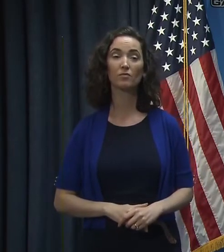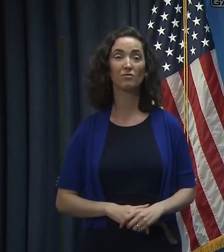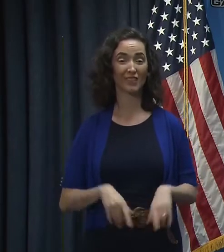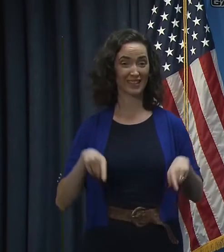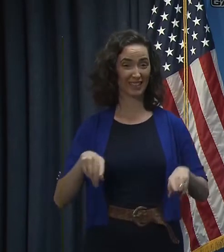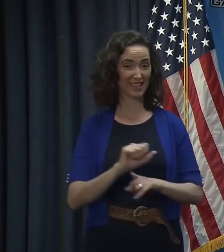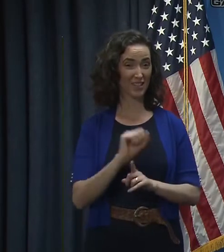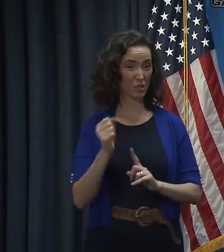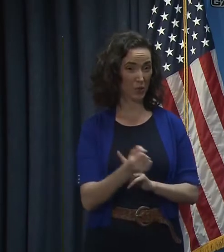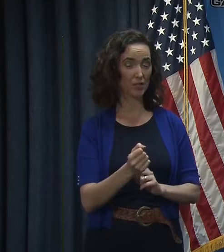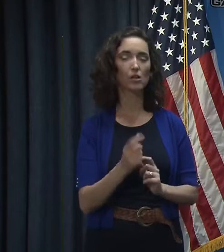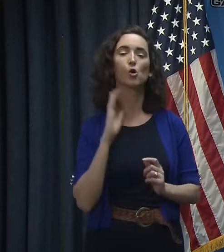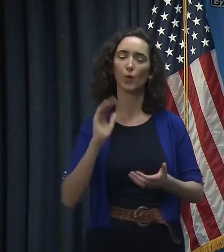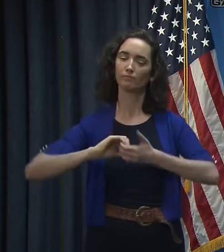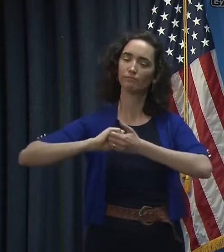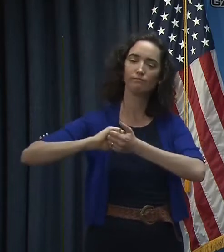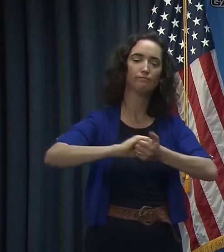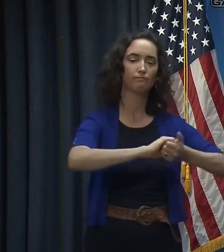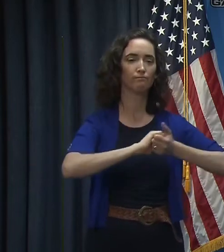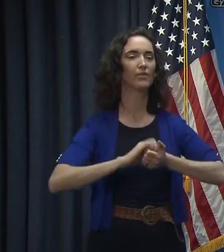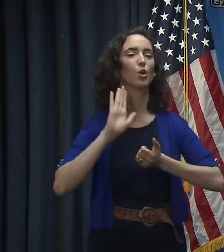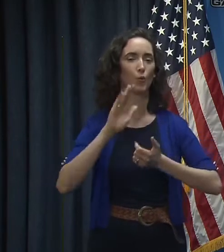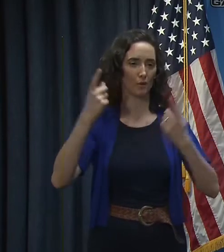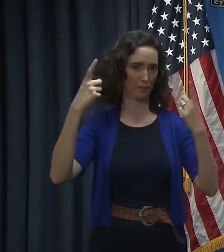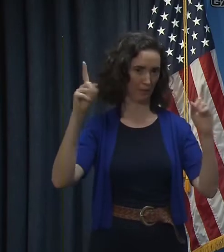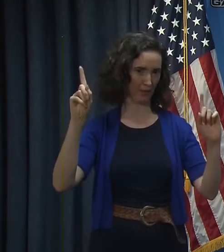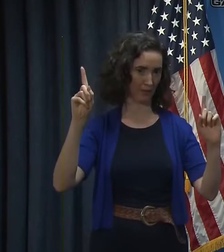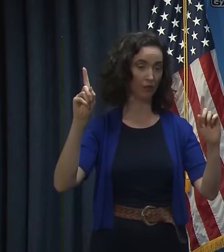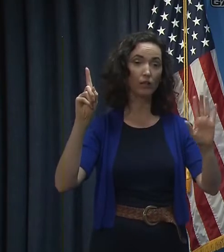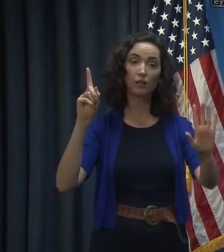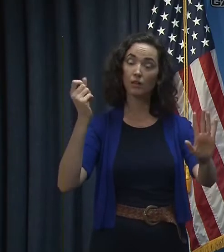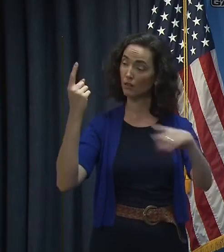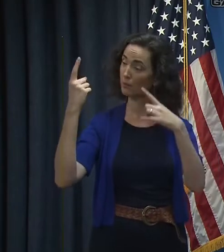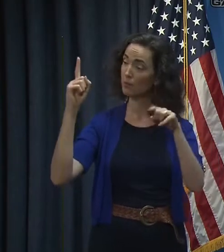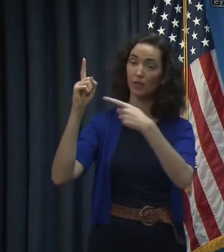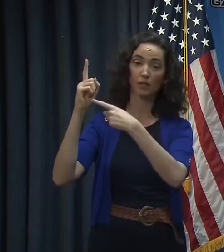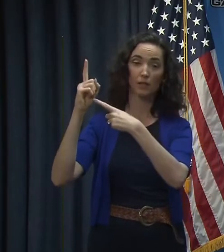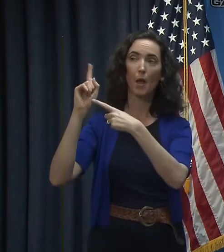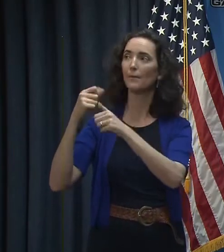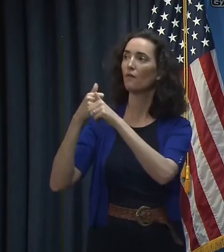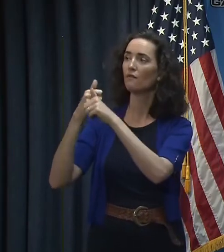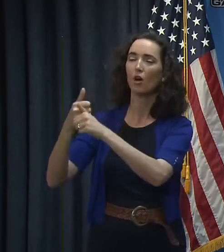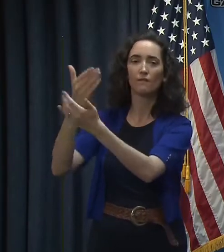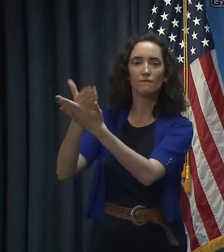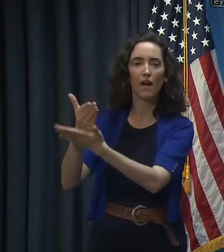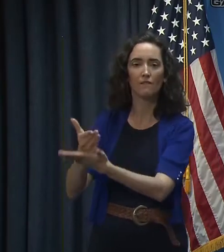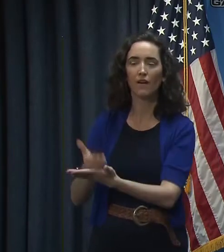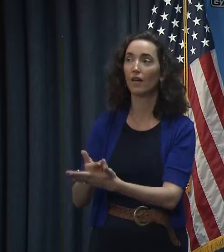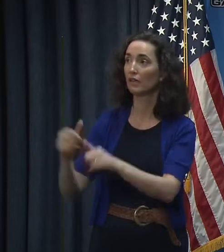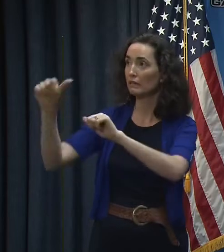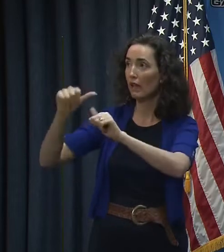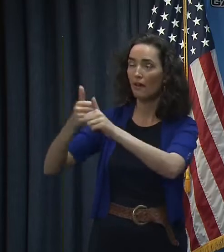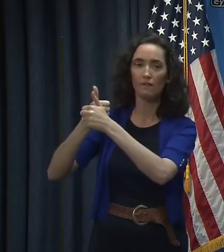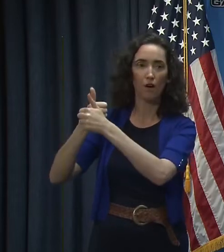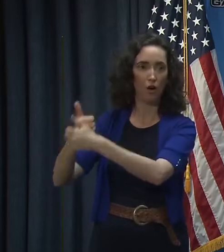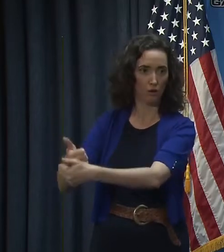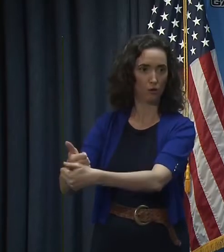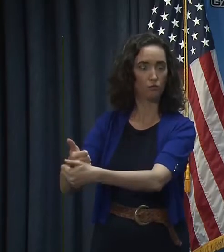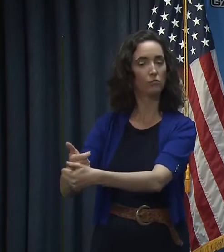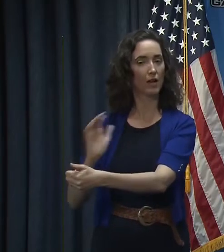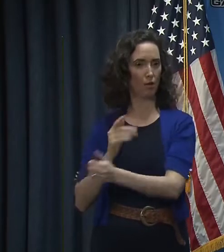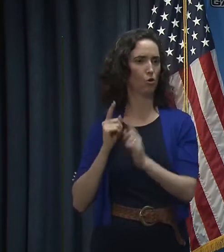this together. But we're only going to be successful by following the data and the science. We intend to do